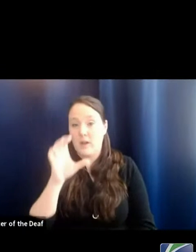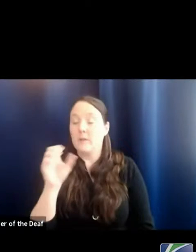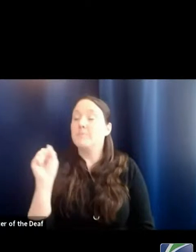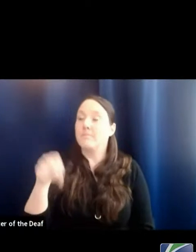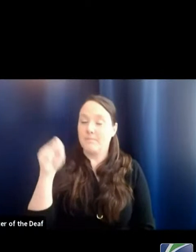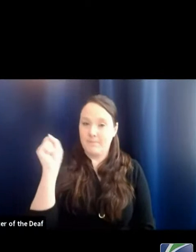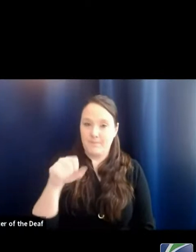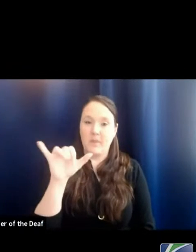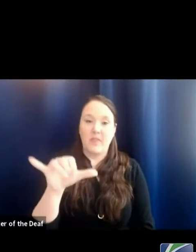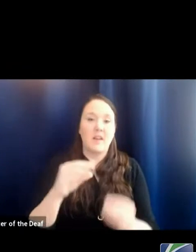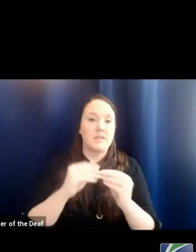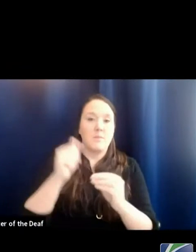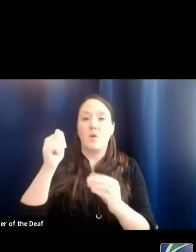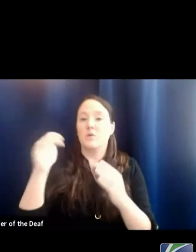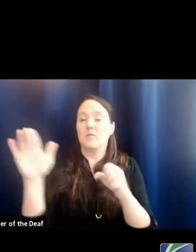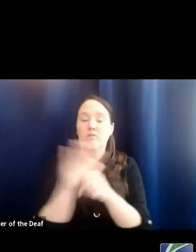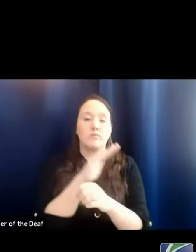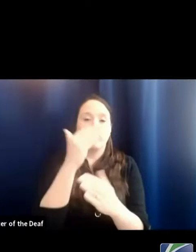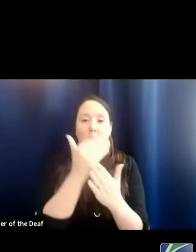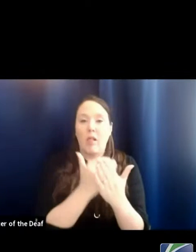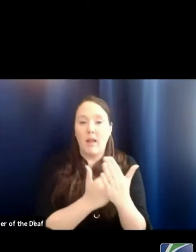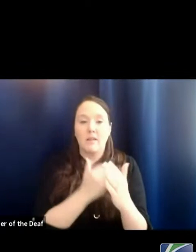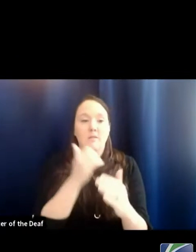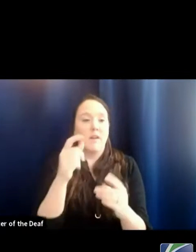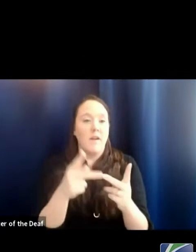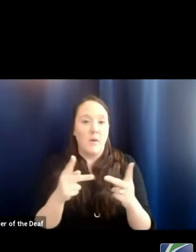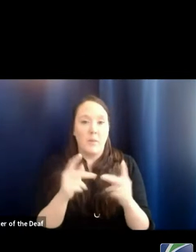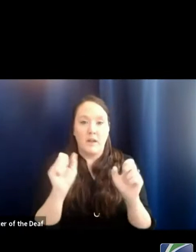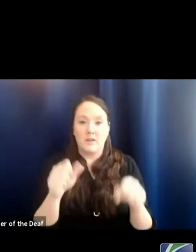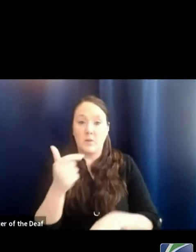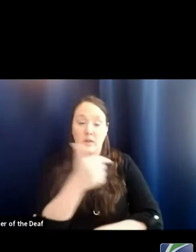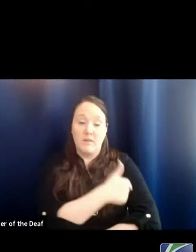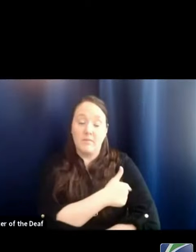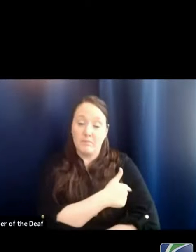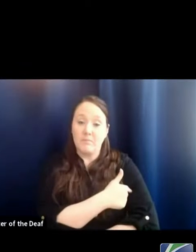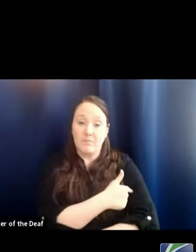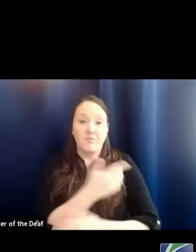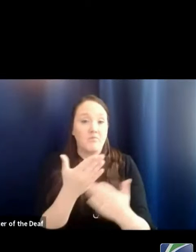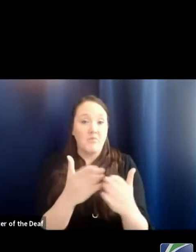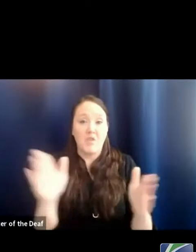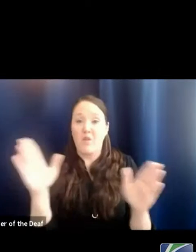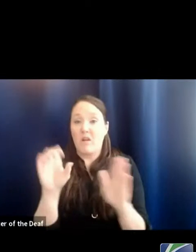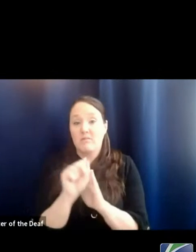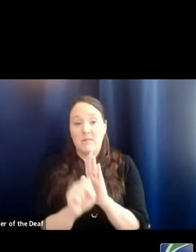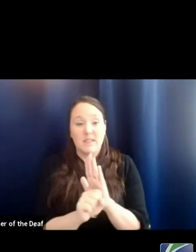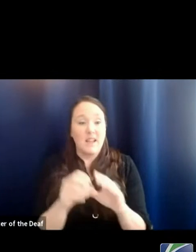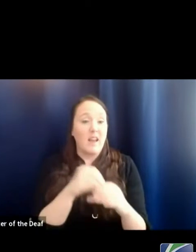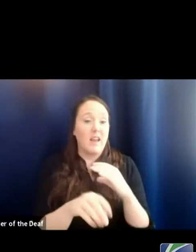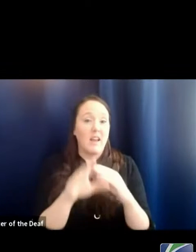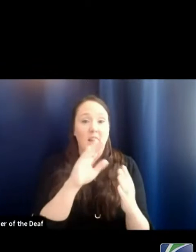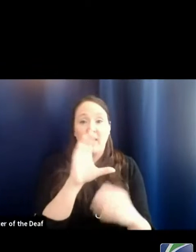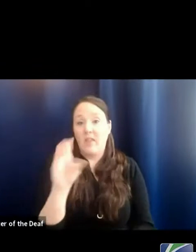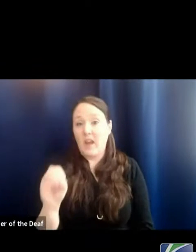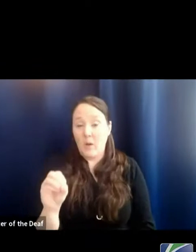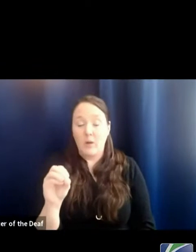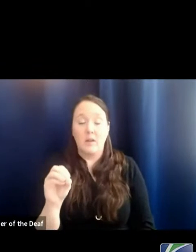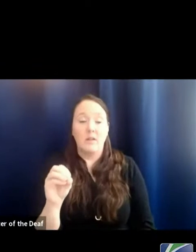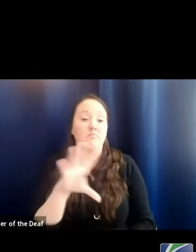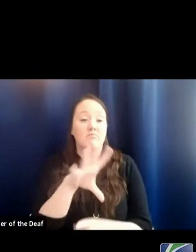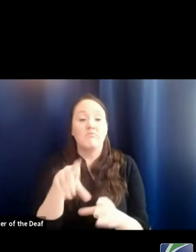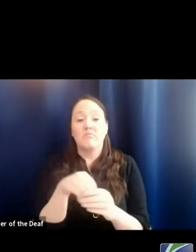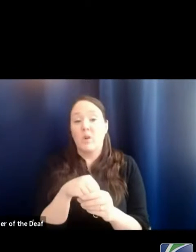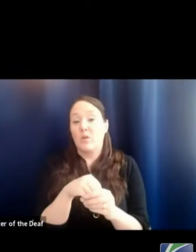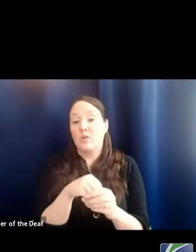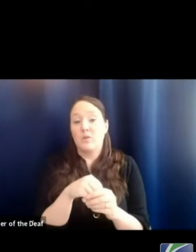is the most complete list of places where you can get a vaccine across the state and in the county. It includes